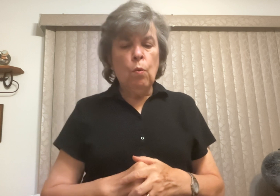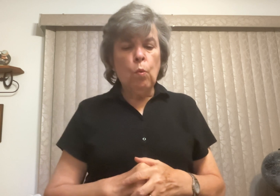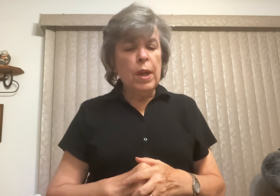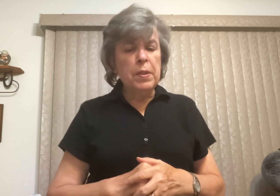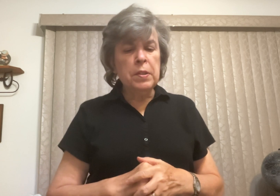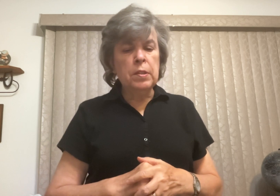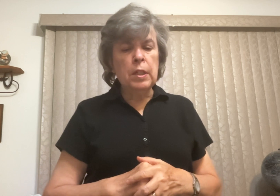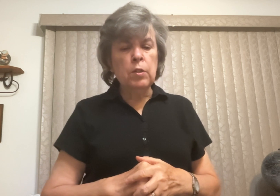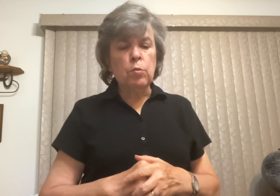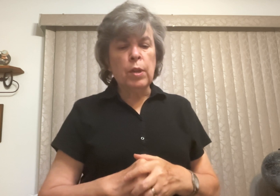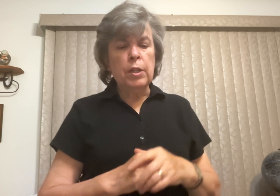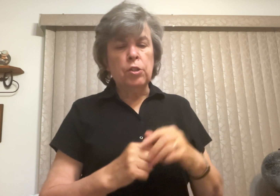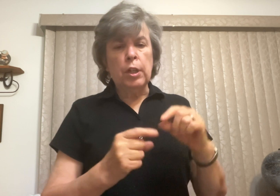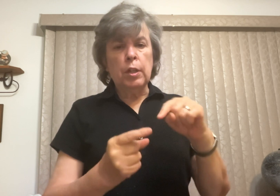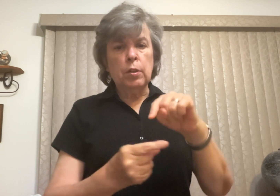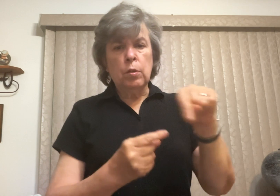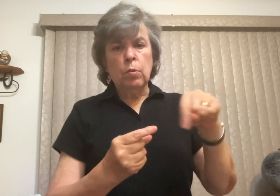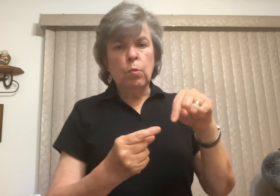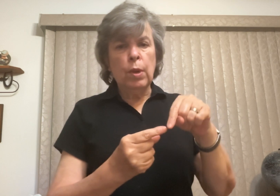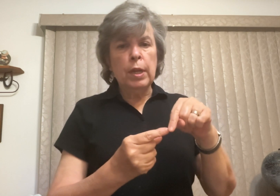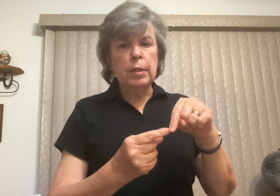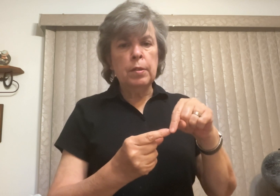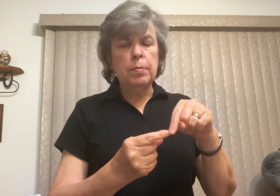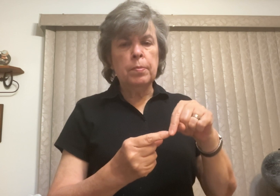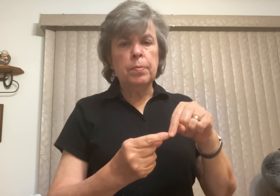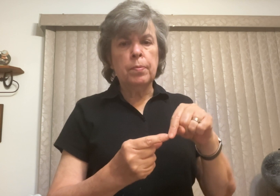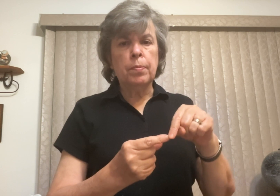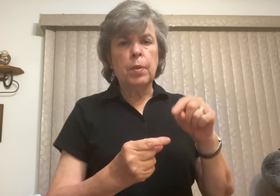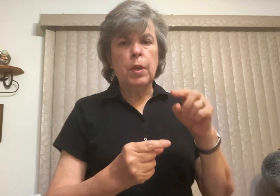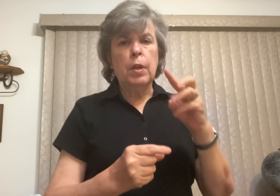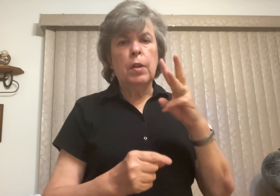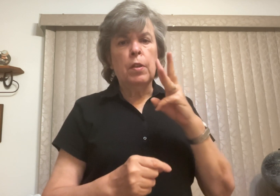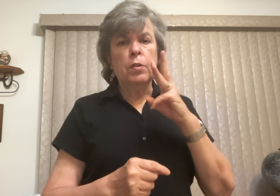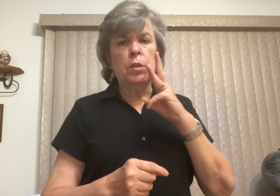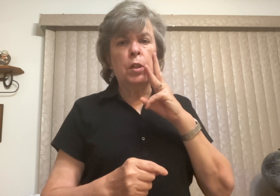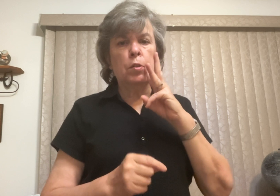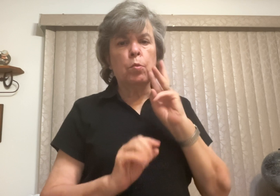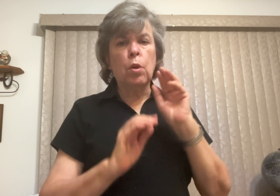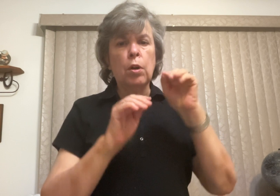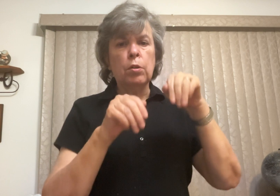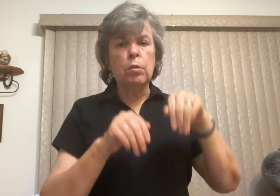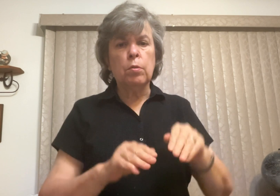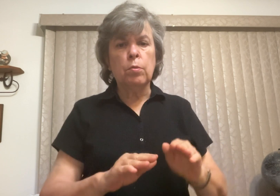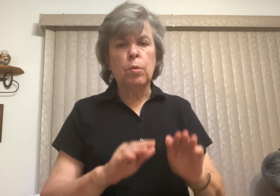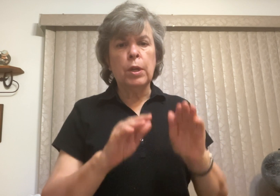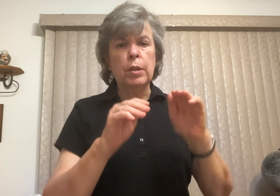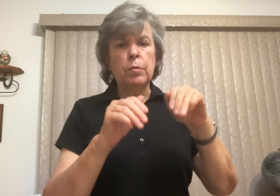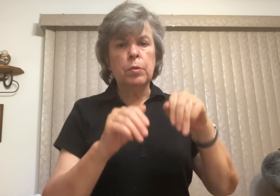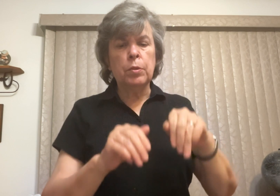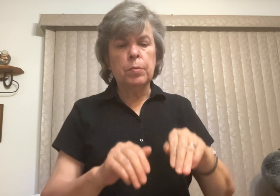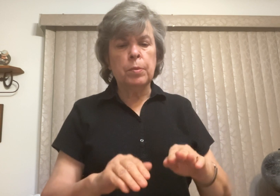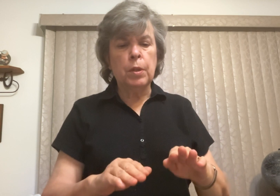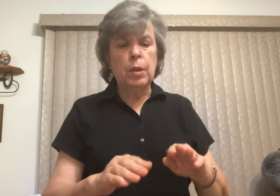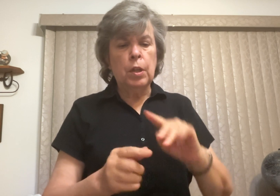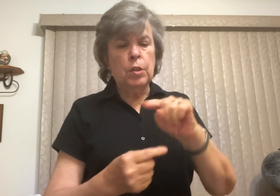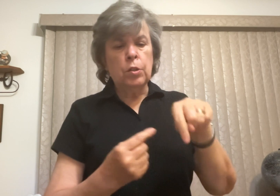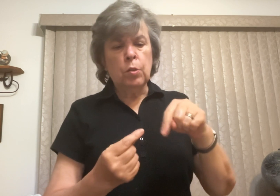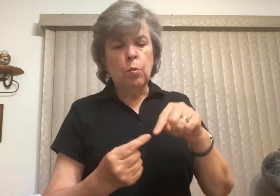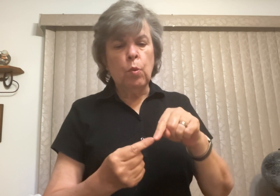When the sea is raging, when the sea is water, waves. So